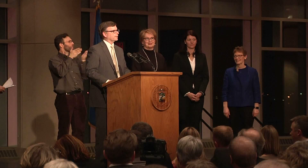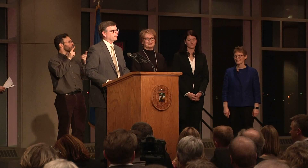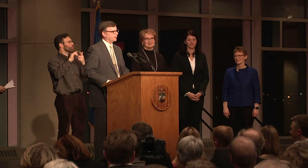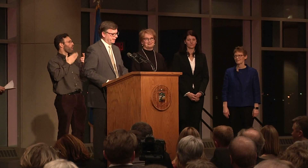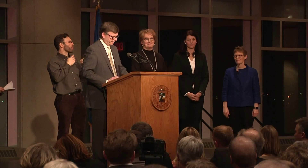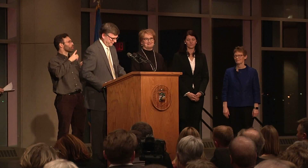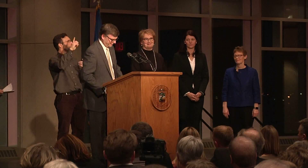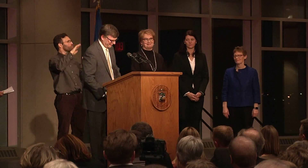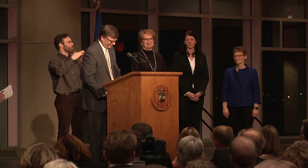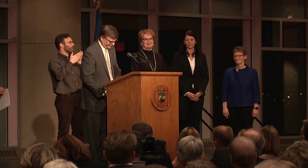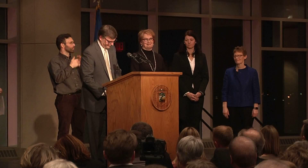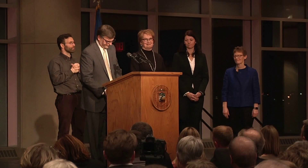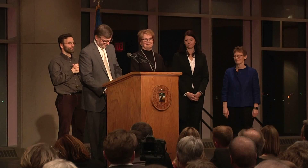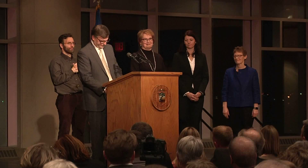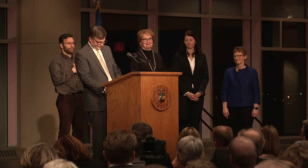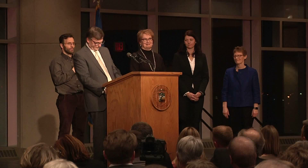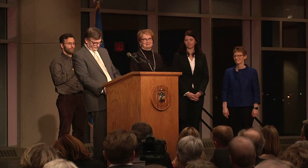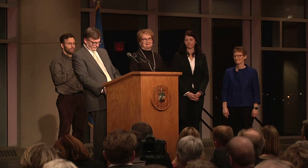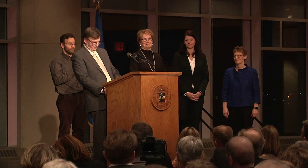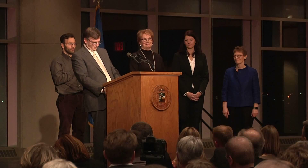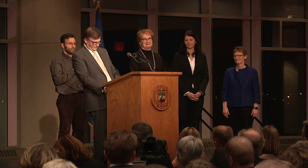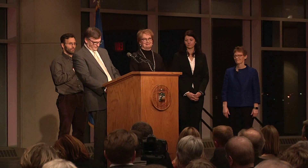to our Duluth community.